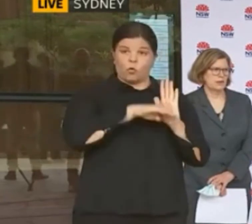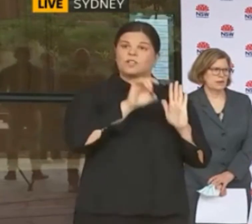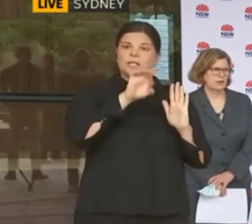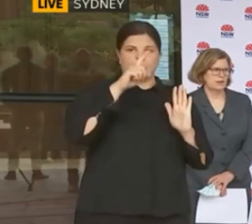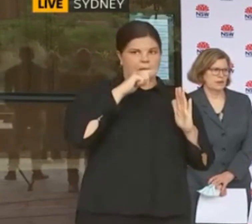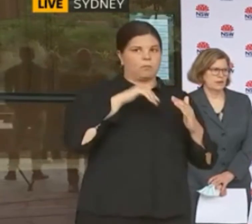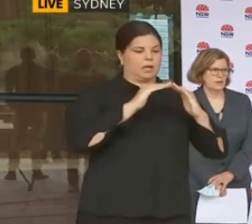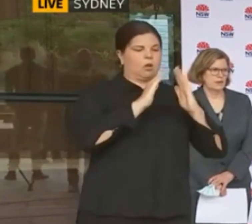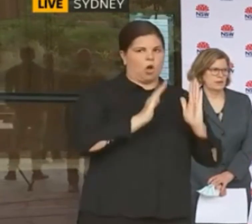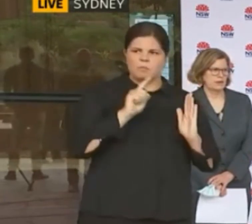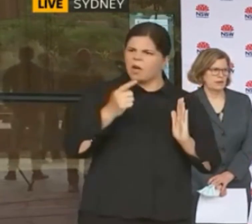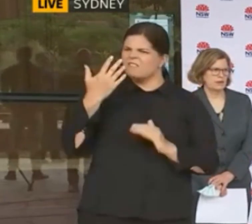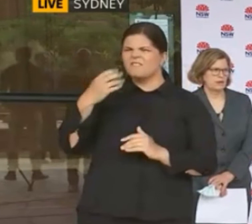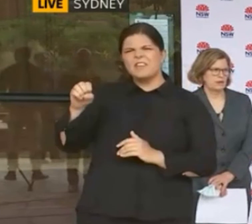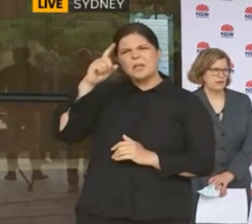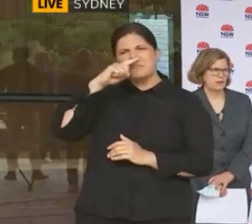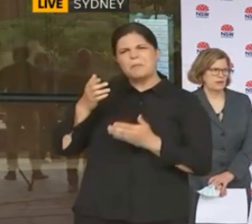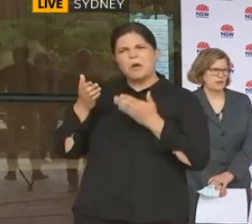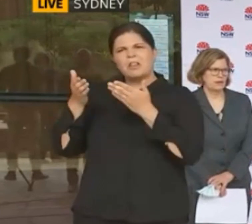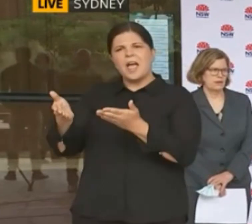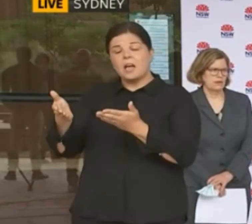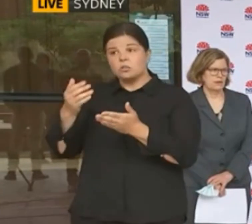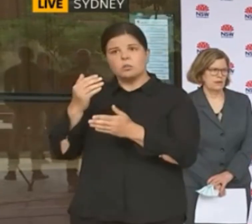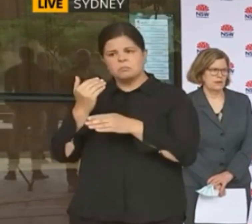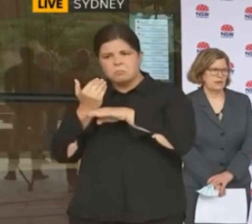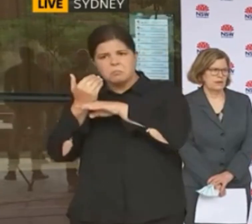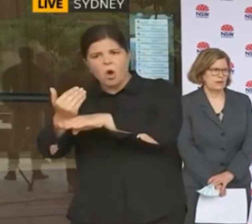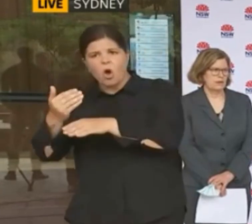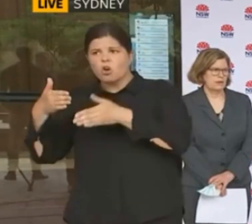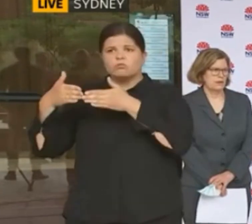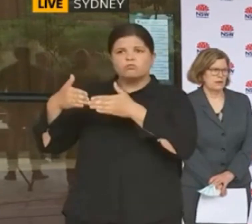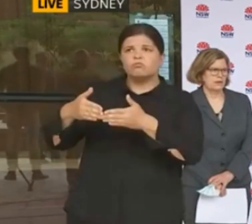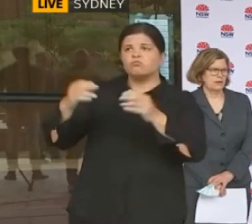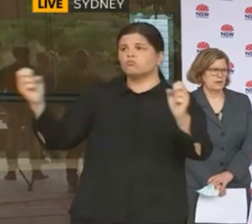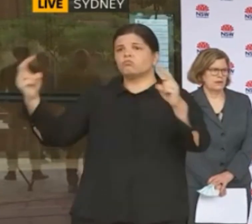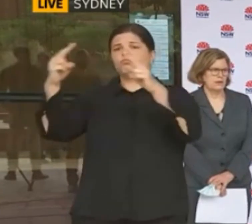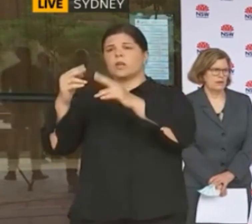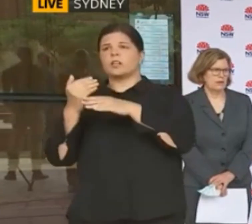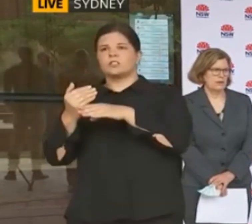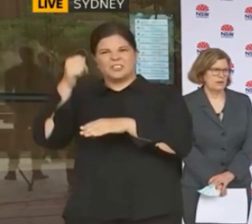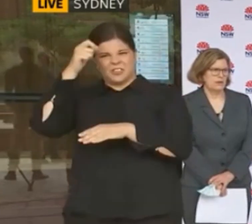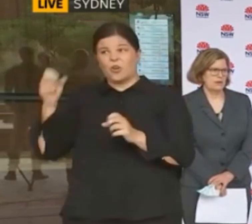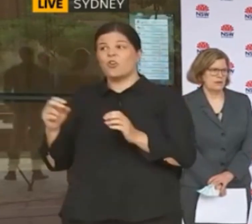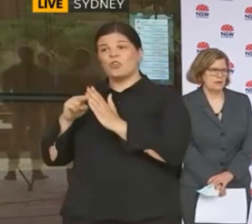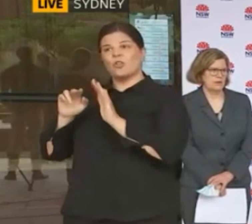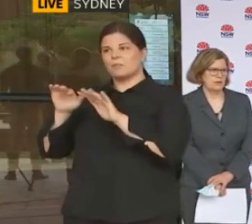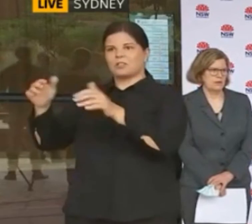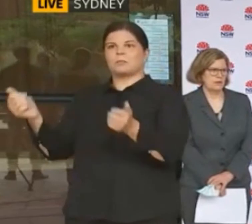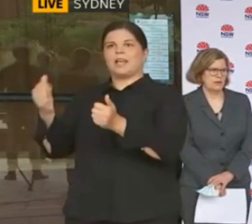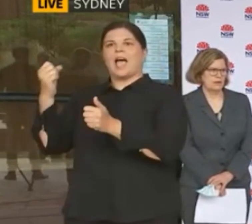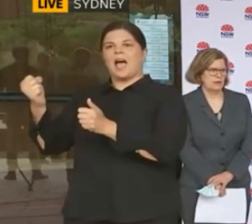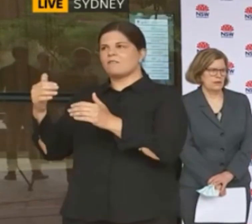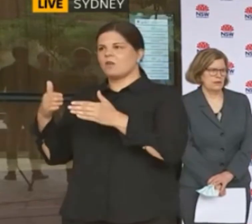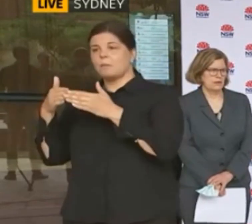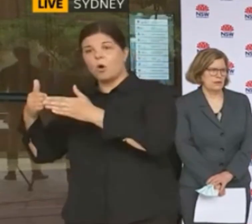but 50 people outdoors, what does that mean for boats? And people on the northern beaches, lots of them would have boats and have the ability to get on boats and go into the harbour.